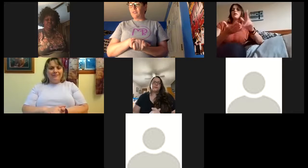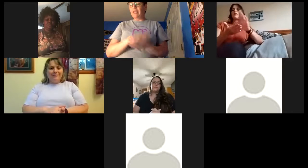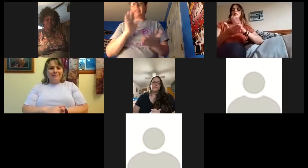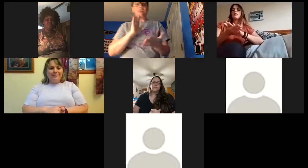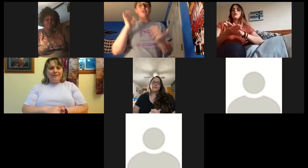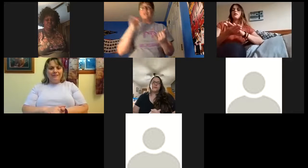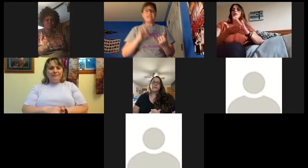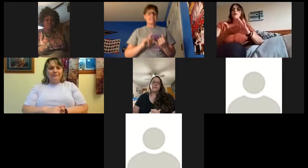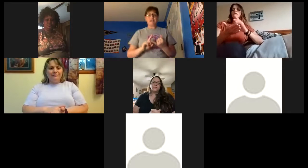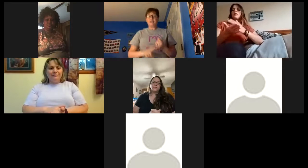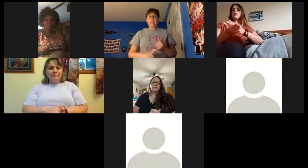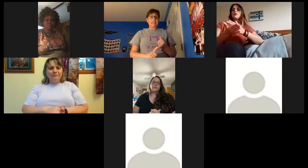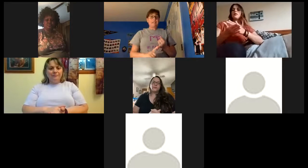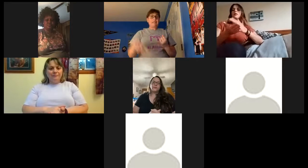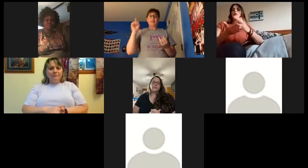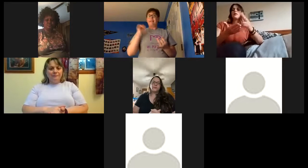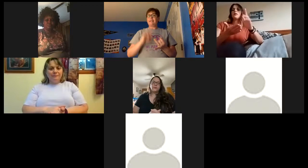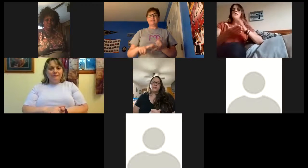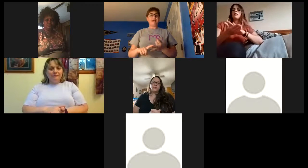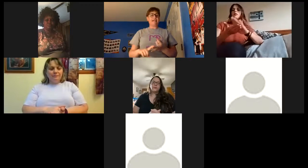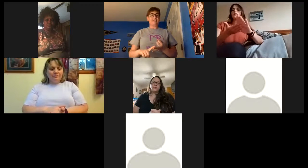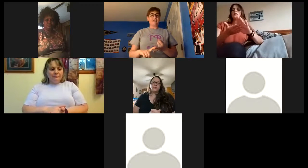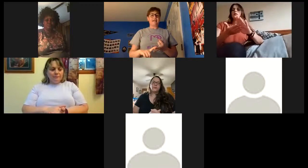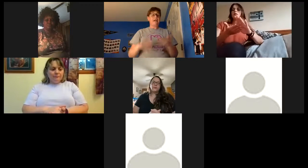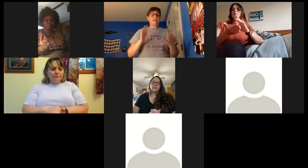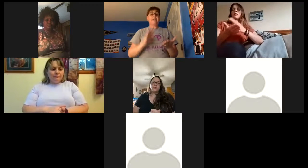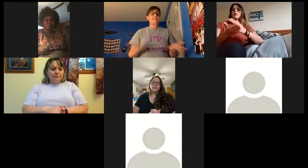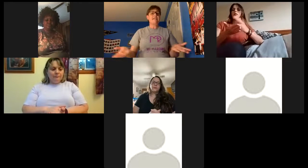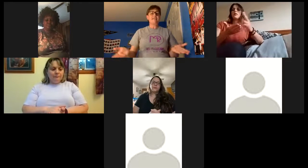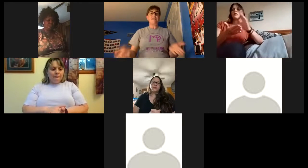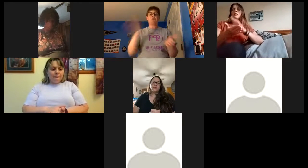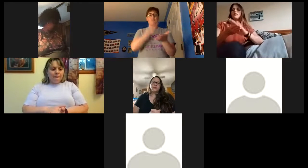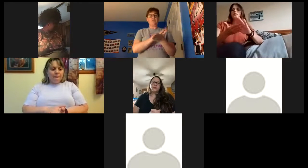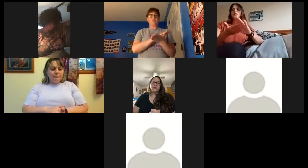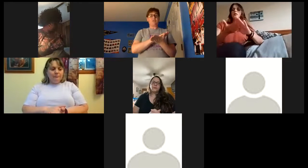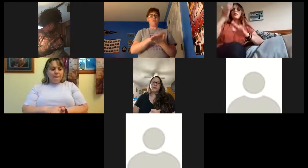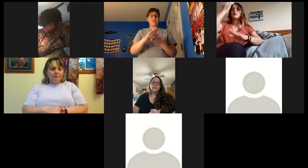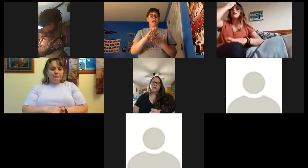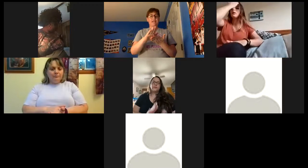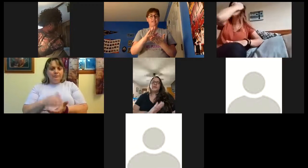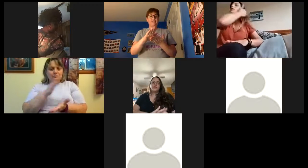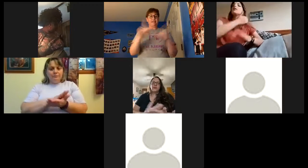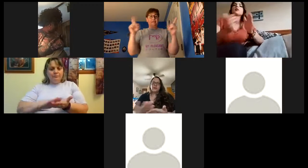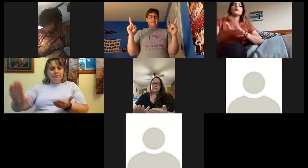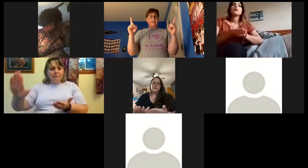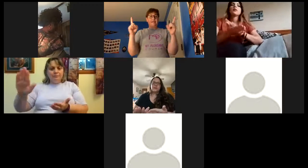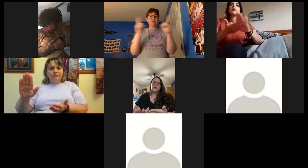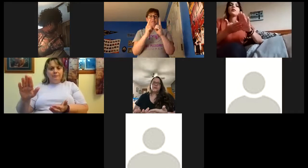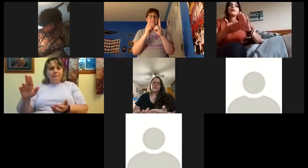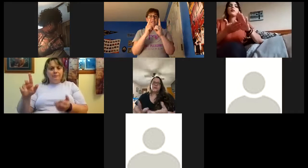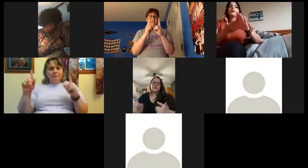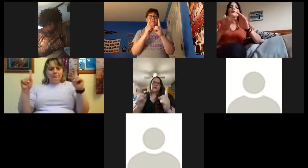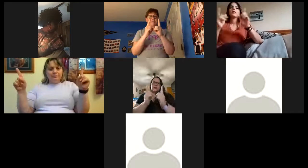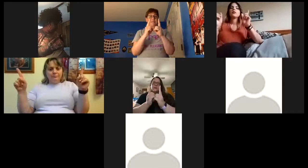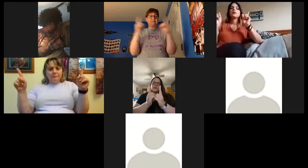So that's clean. That is nice. Like it's nice to meet you. You would just go nice, and